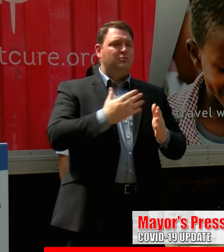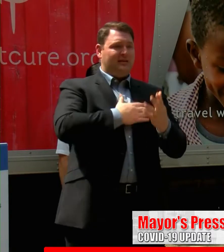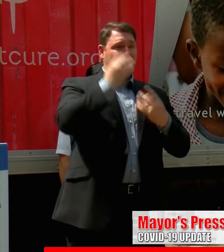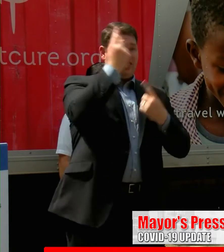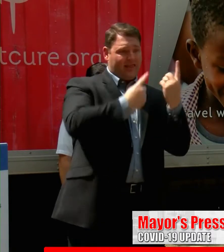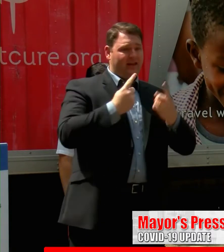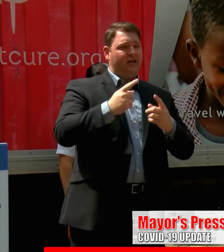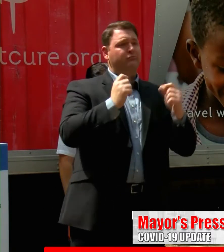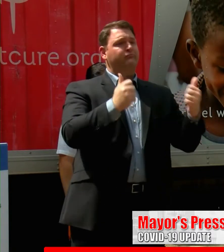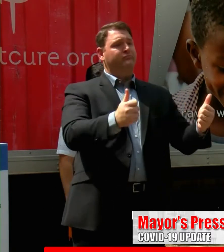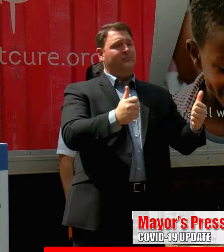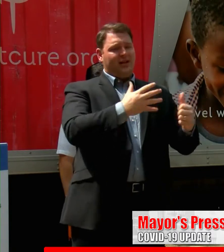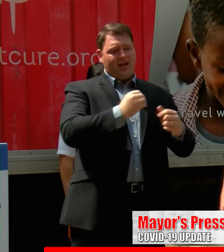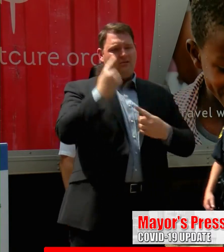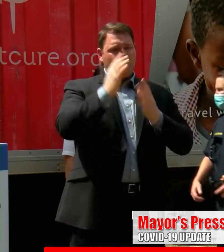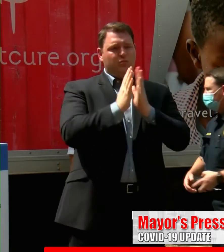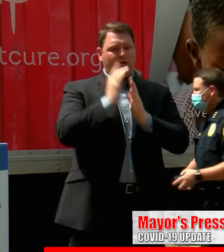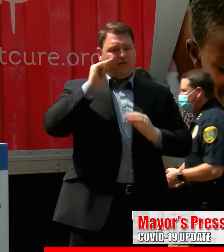all I have, Mayor. Thank you.